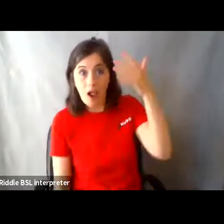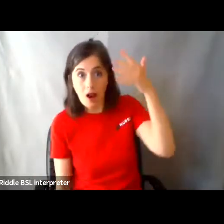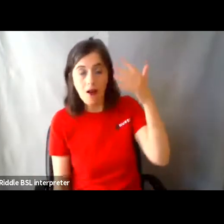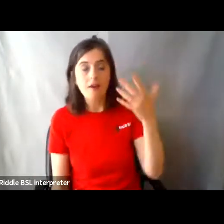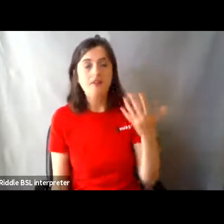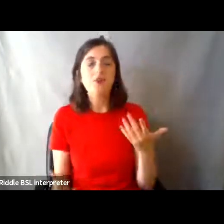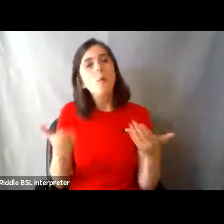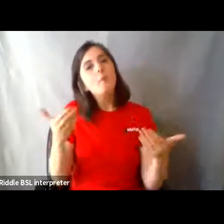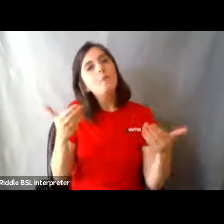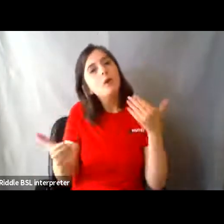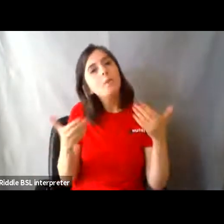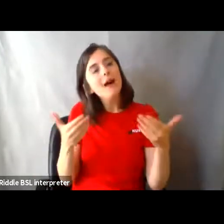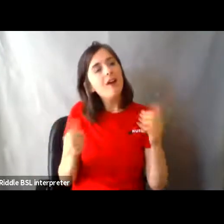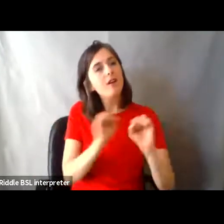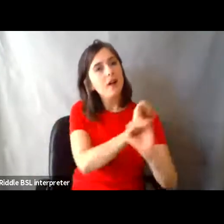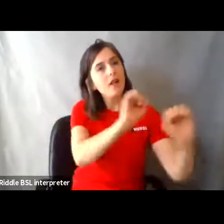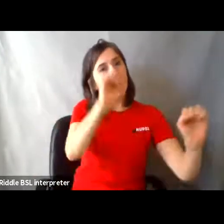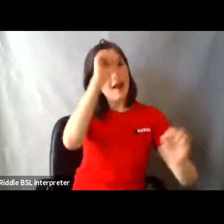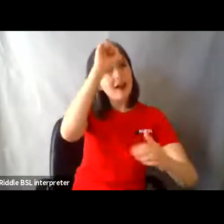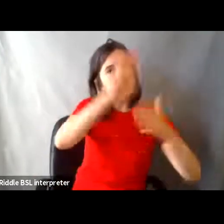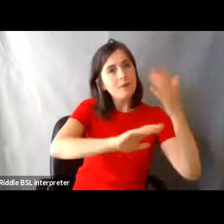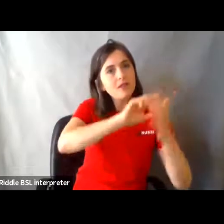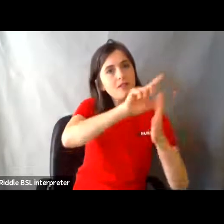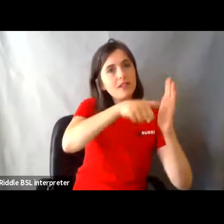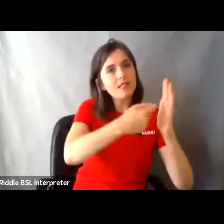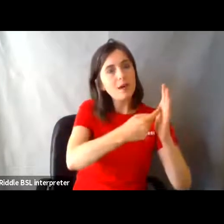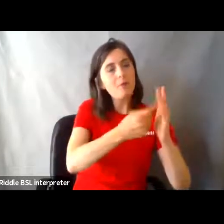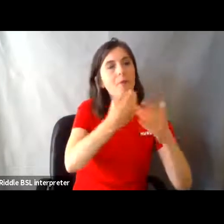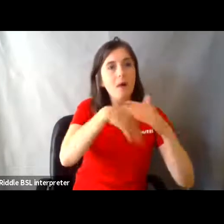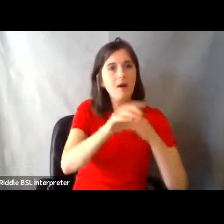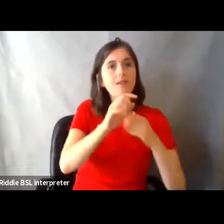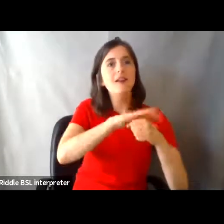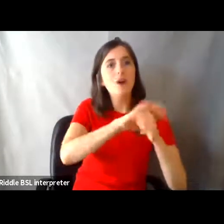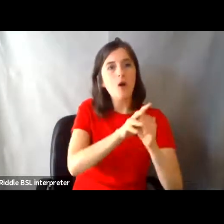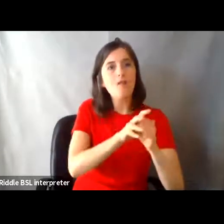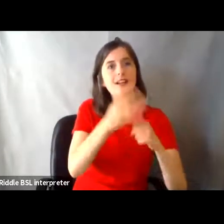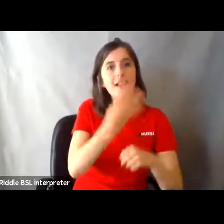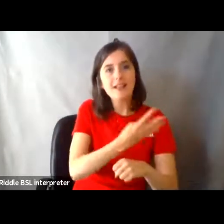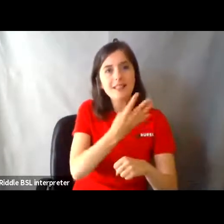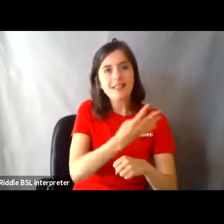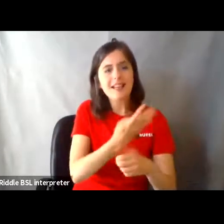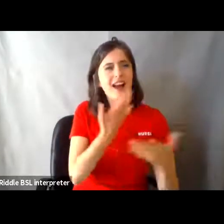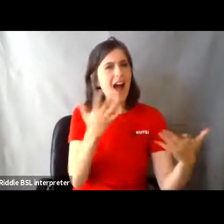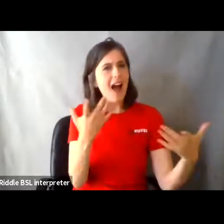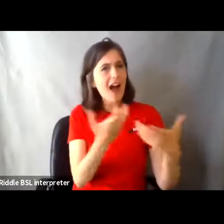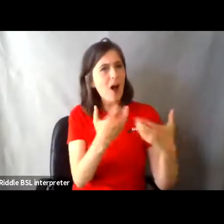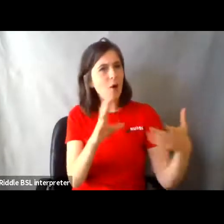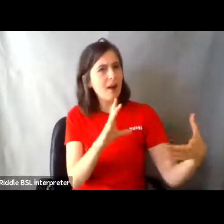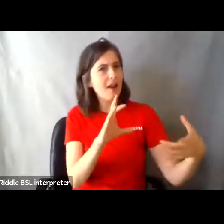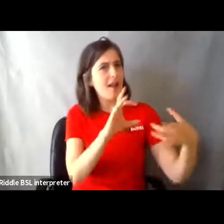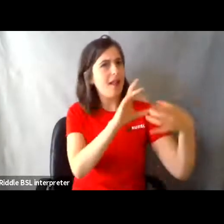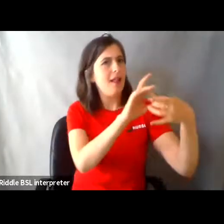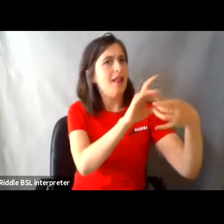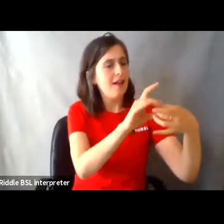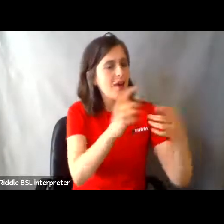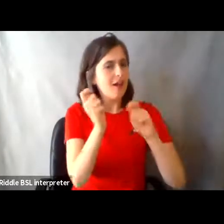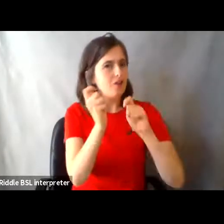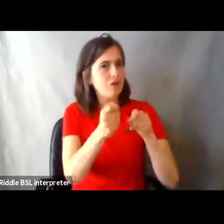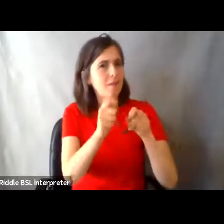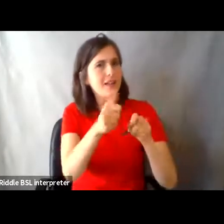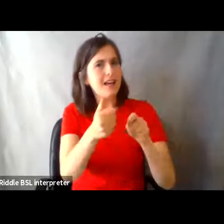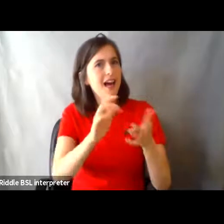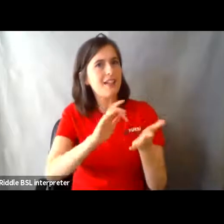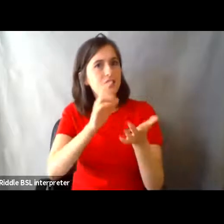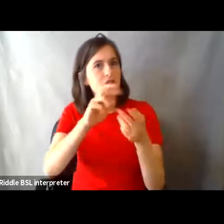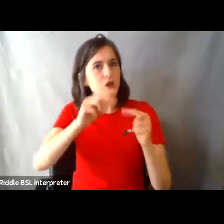be comparing the experiences of disabled people under COVID-19 and looking at the links between our treatment and eugenics, as well as looking at how